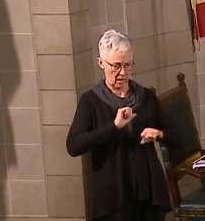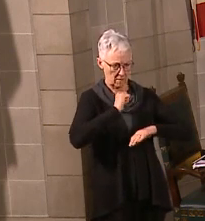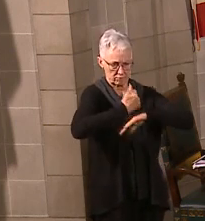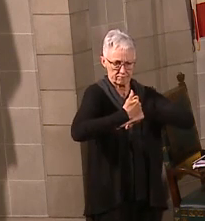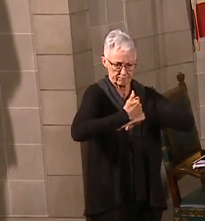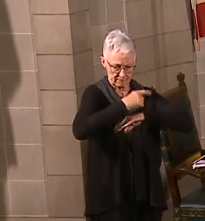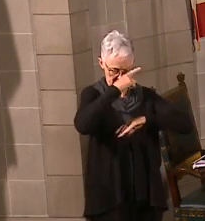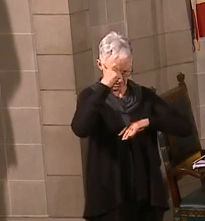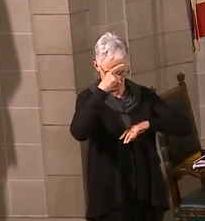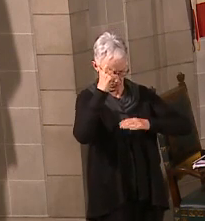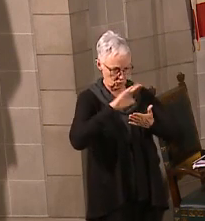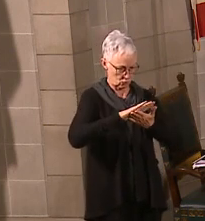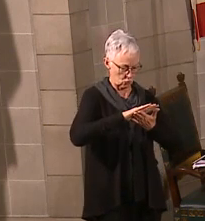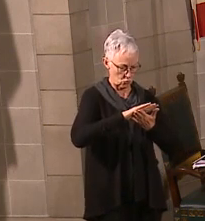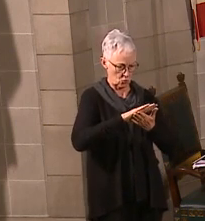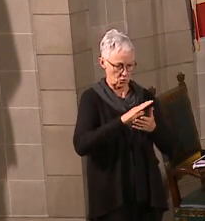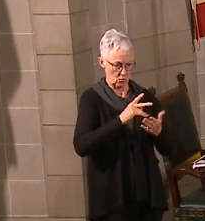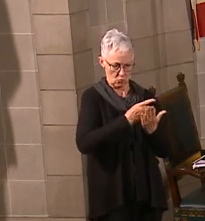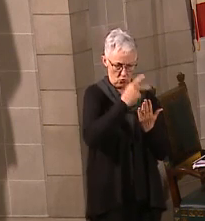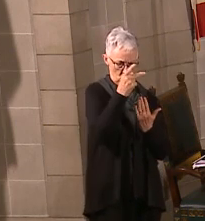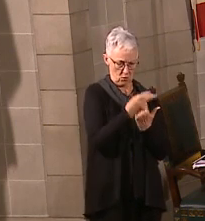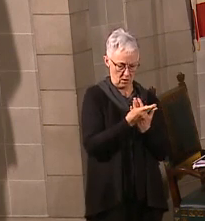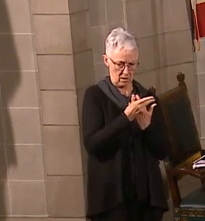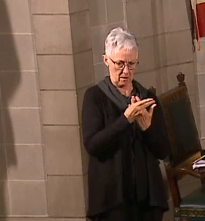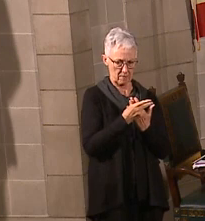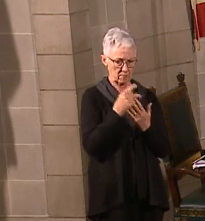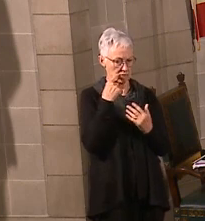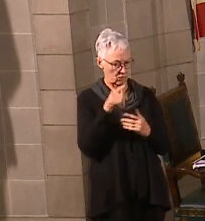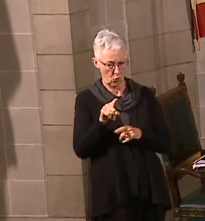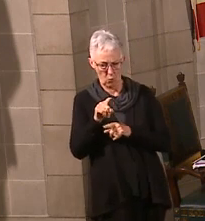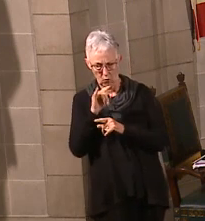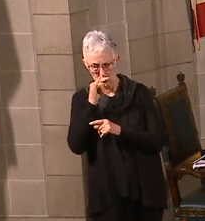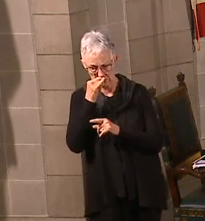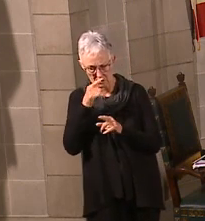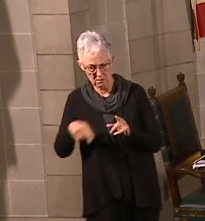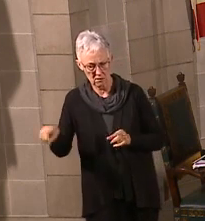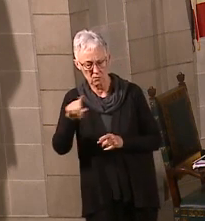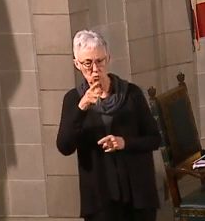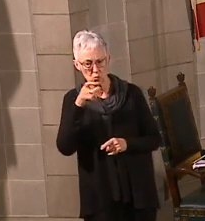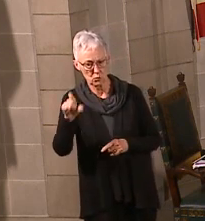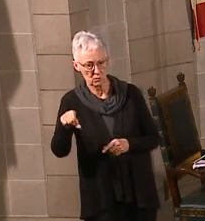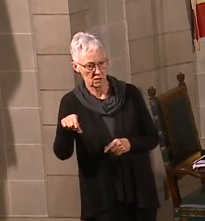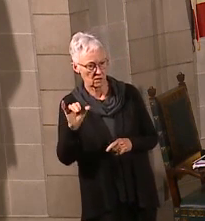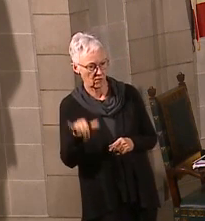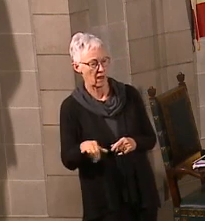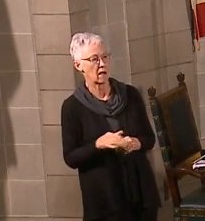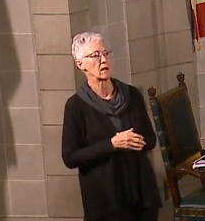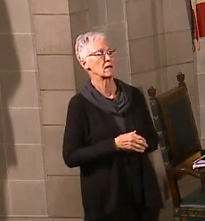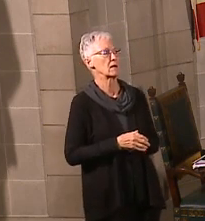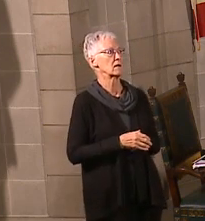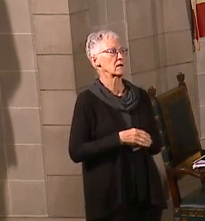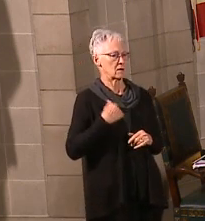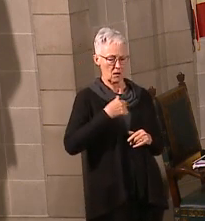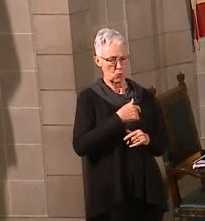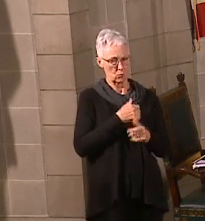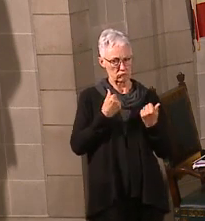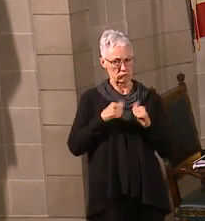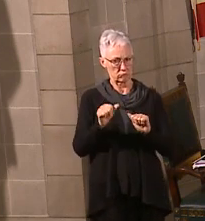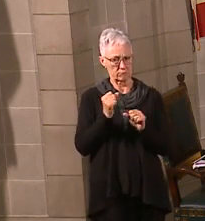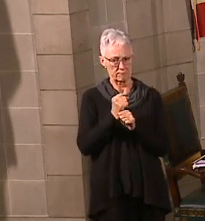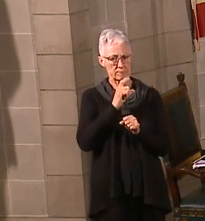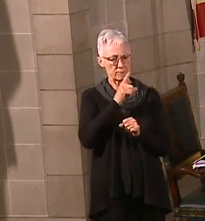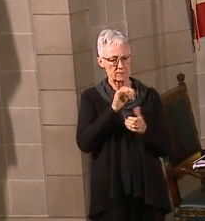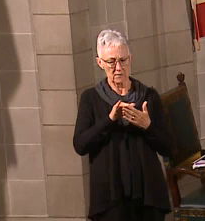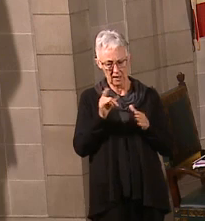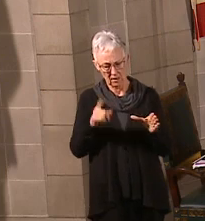and otherwise, and I know the governor and I have talked about ensuring broadband and broadband access for students, thinking of a way that we really